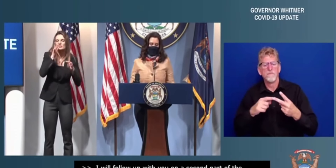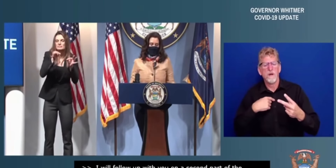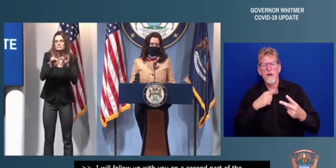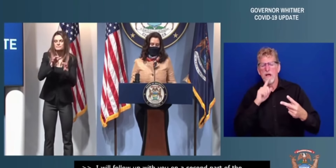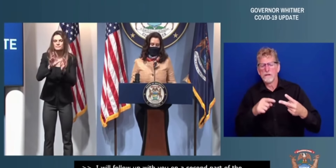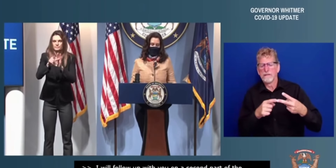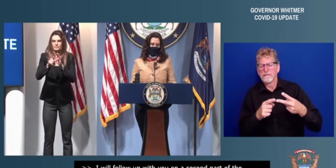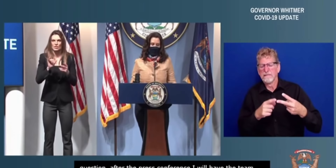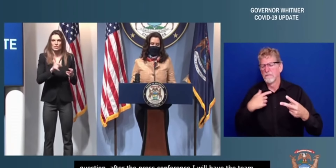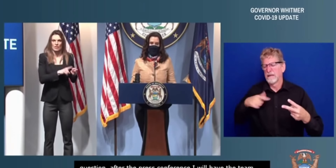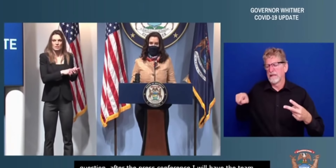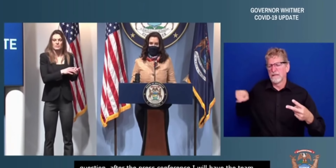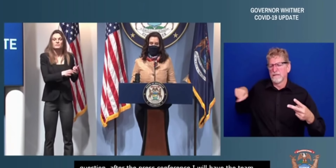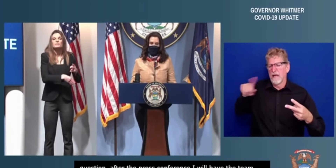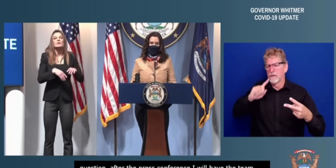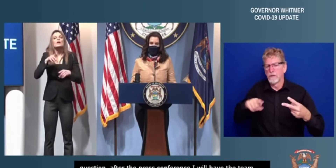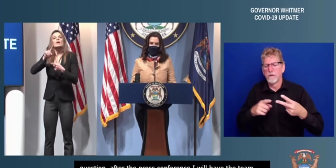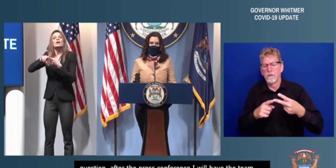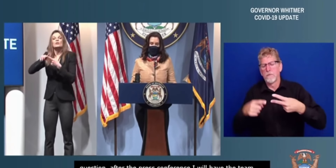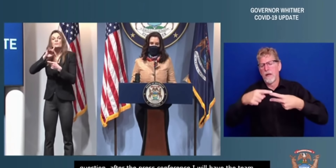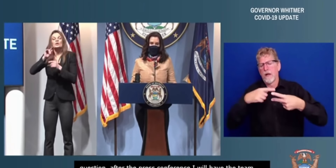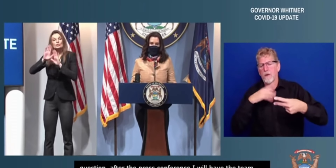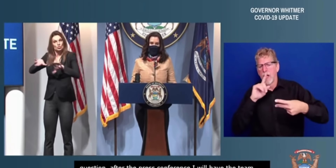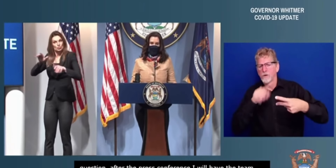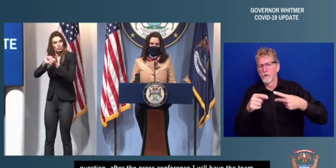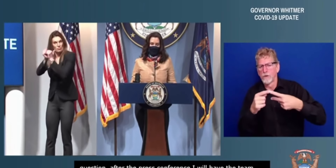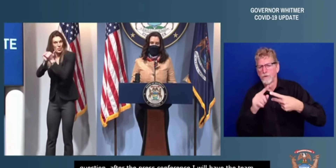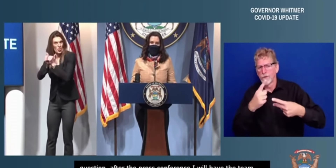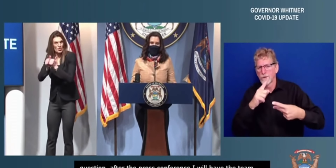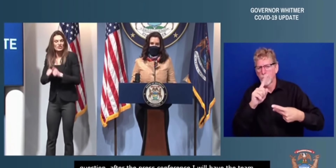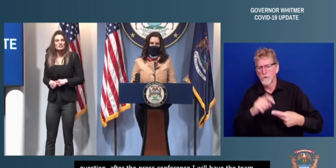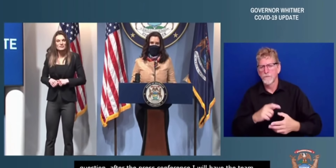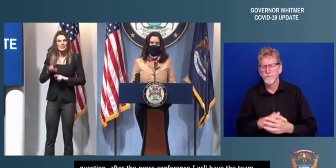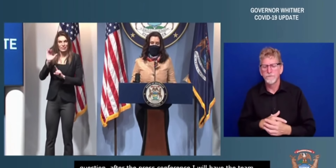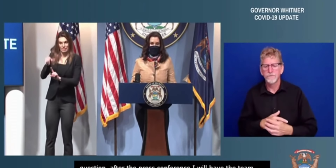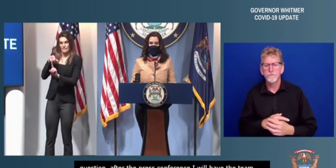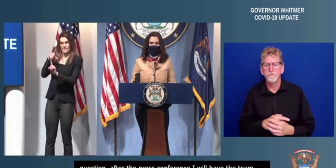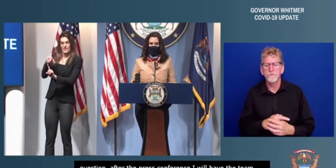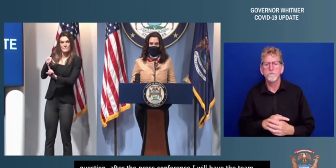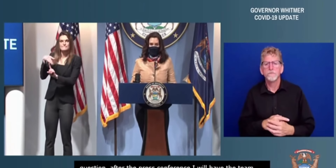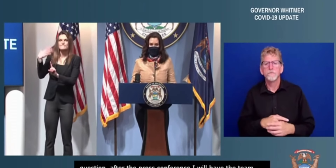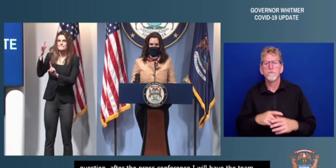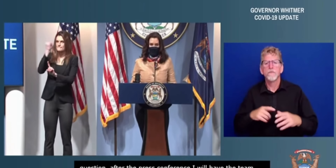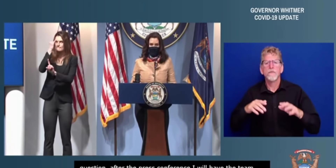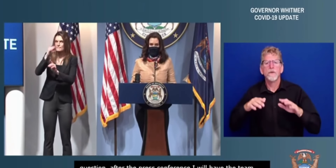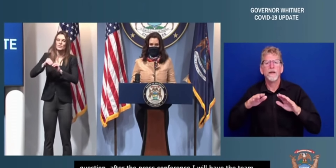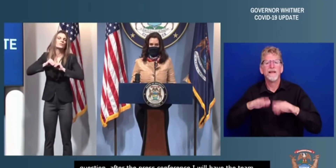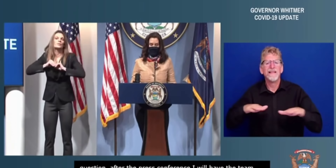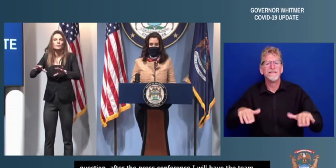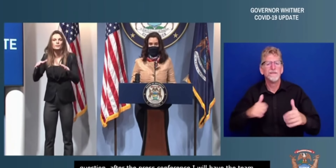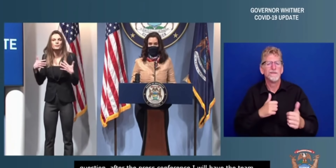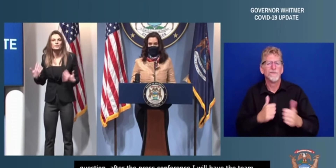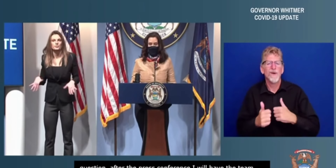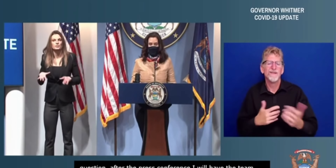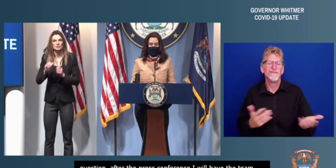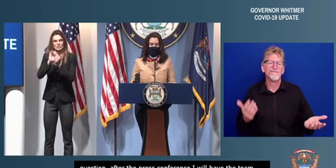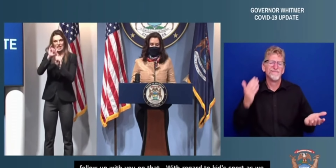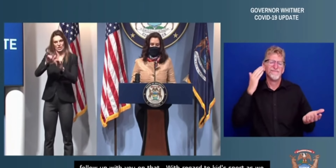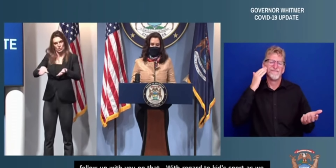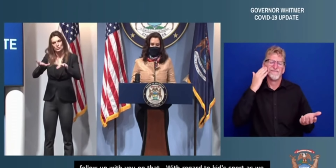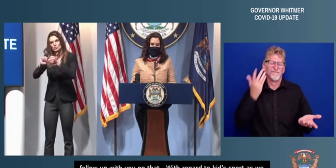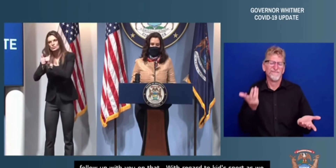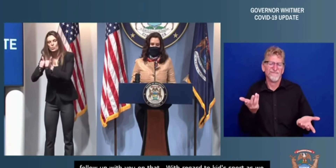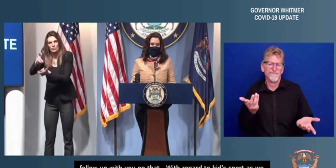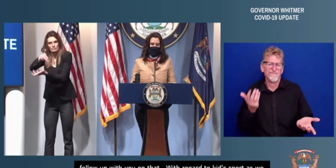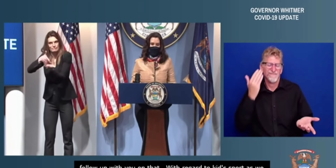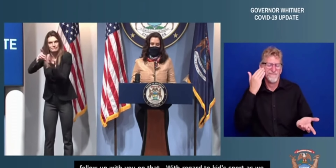With regard to kids' sports, we know that this is a significant factor of spread that we are seeing. We know that,